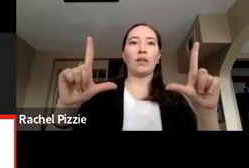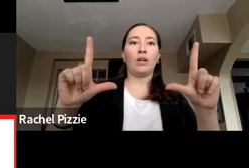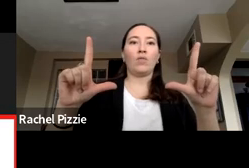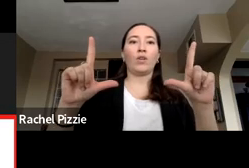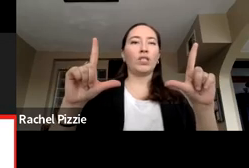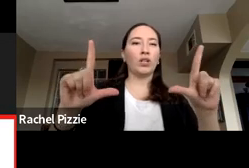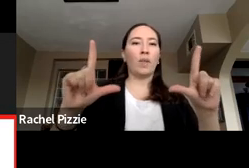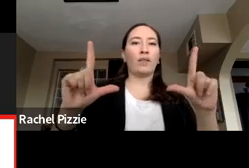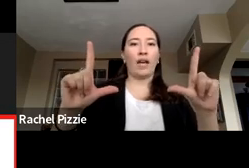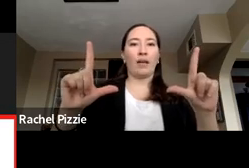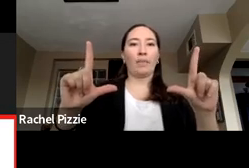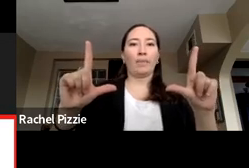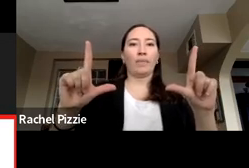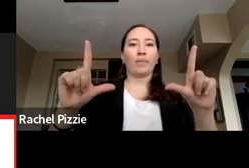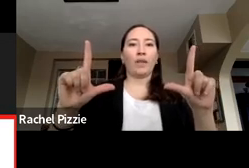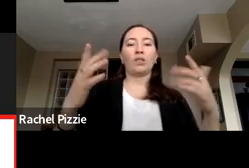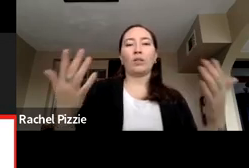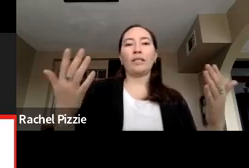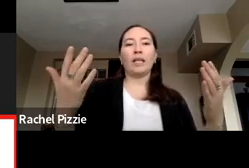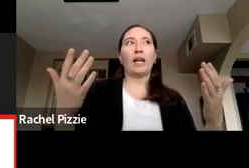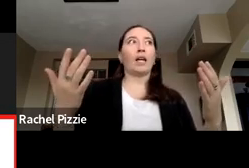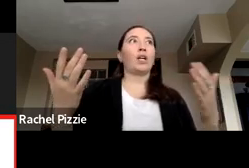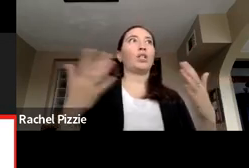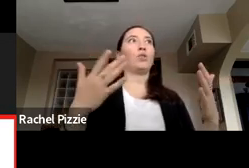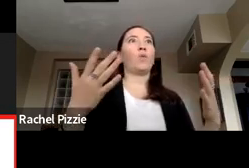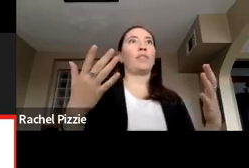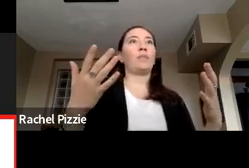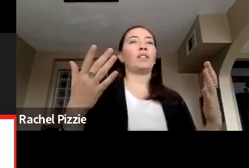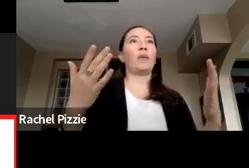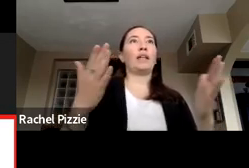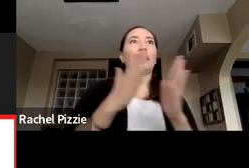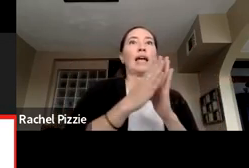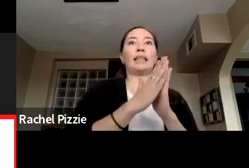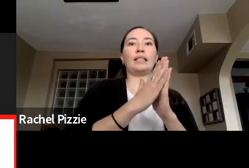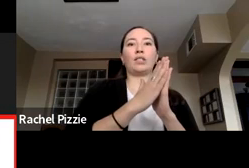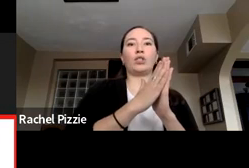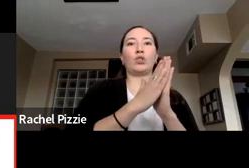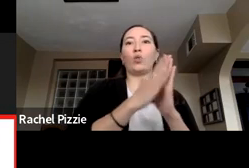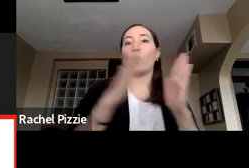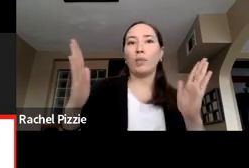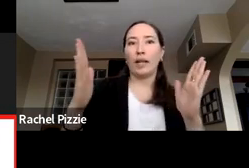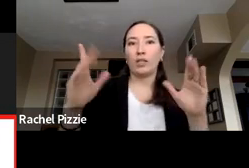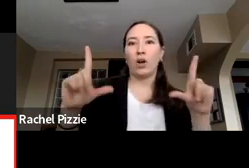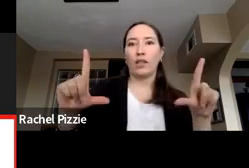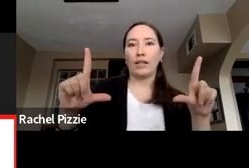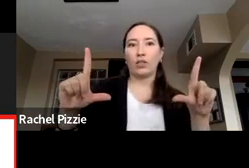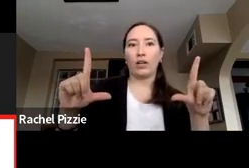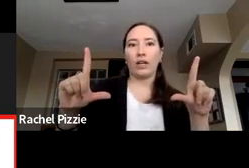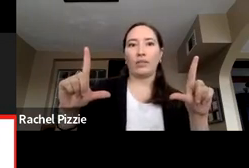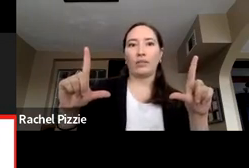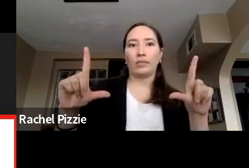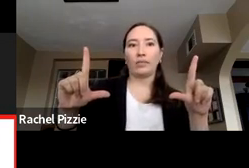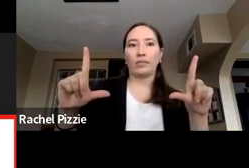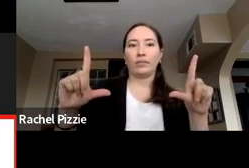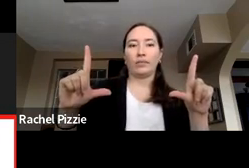respondent for a certain amount of time. So let's say you want them to spend at least 20 minutes on that